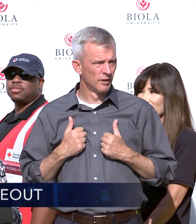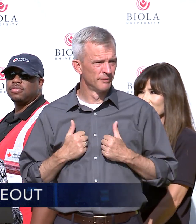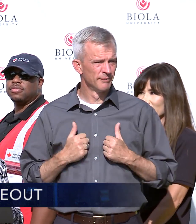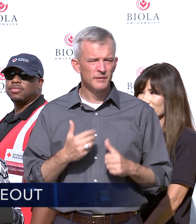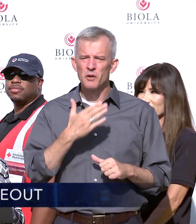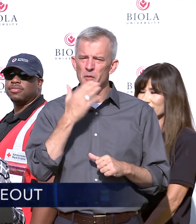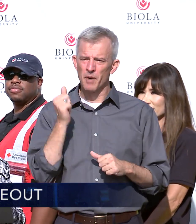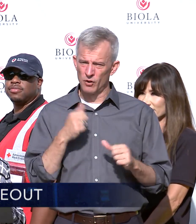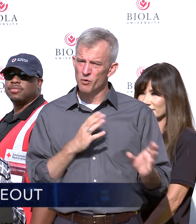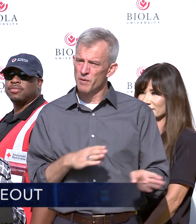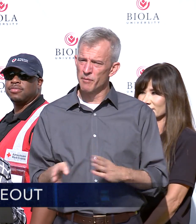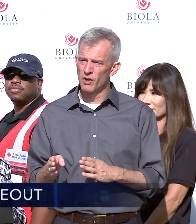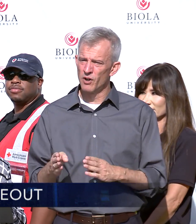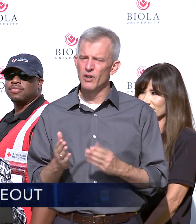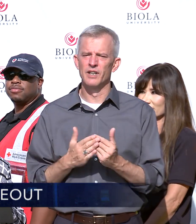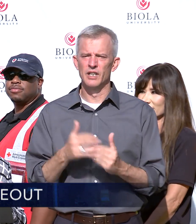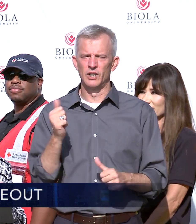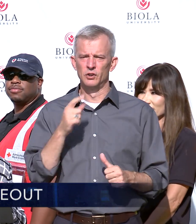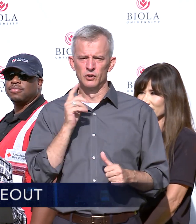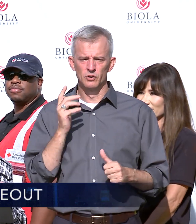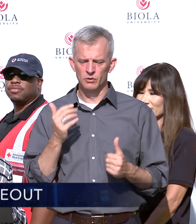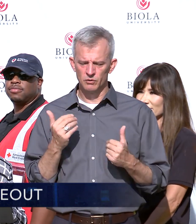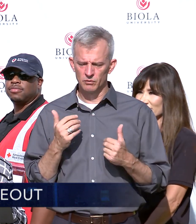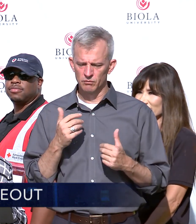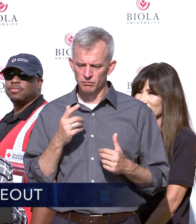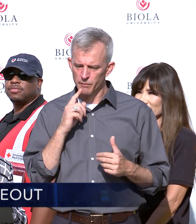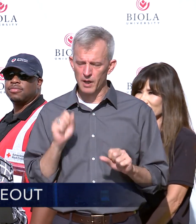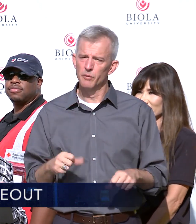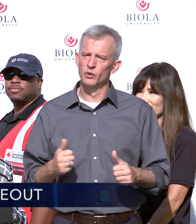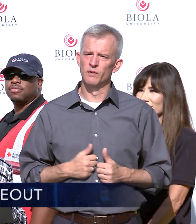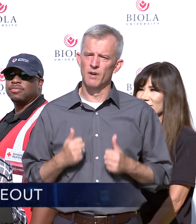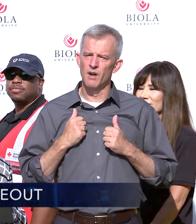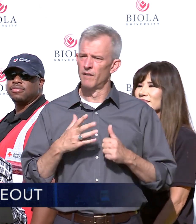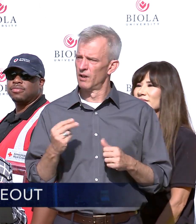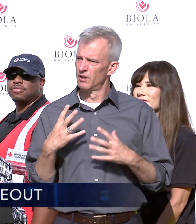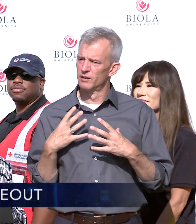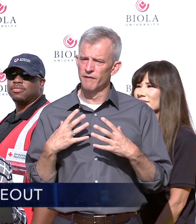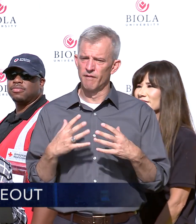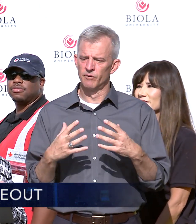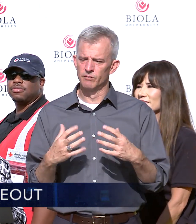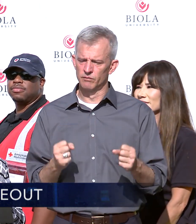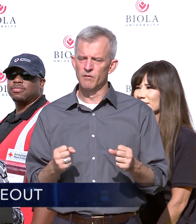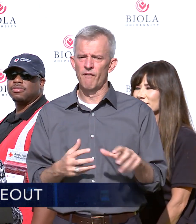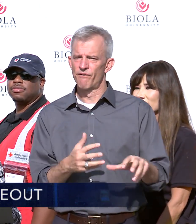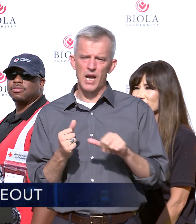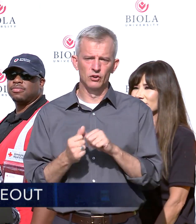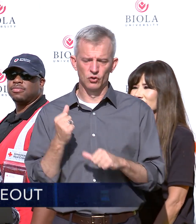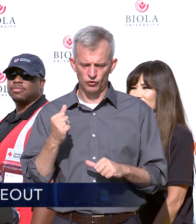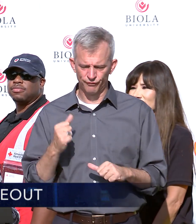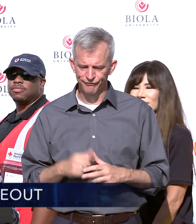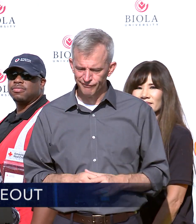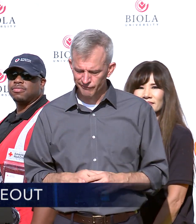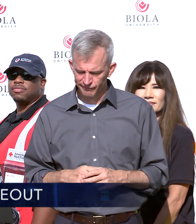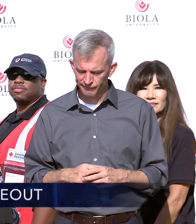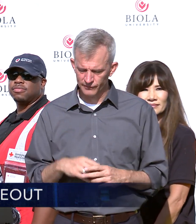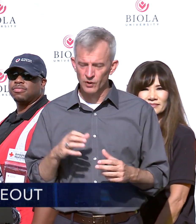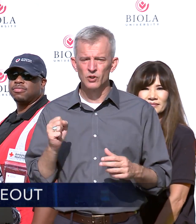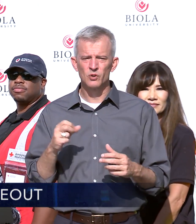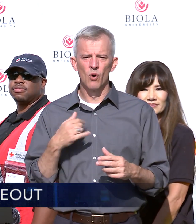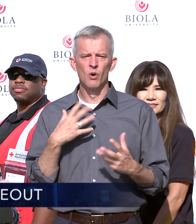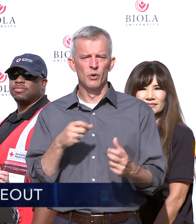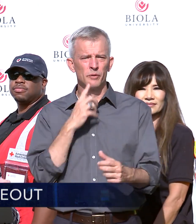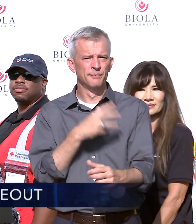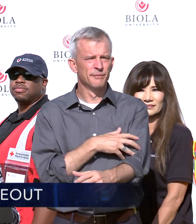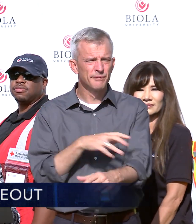prepared, the easier your survivability, and the faster you are going to recover from that disaster. And so with that, I want to empower